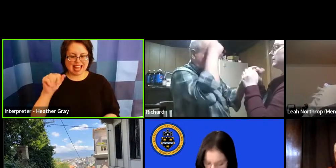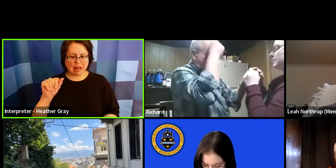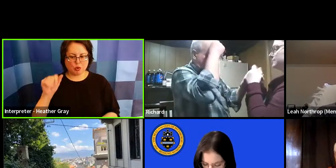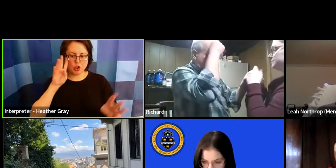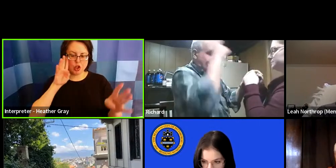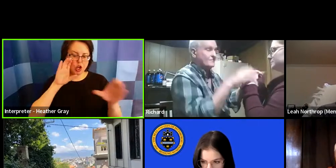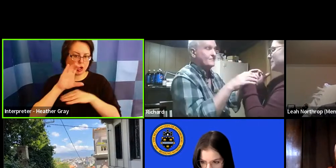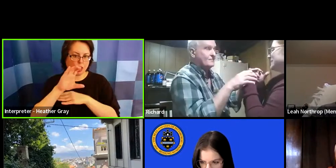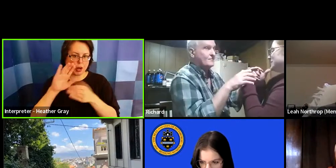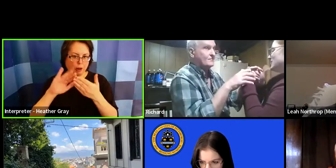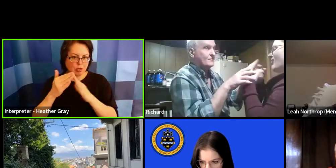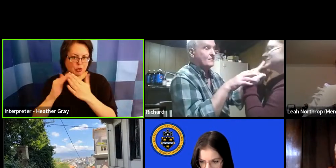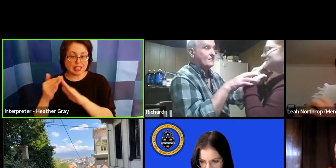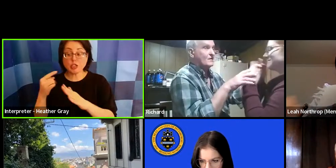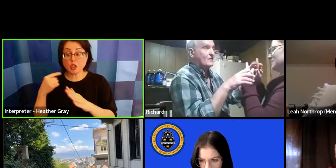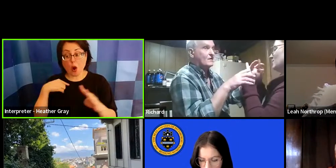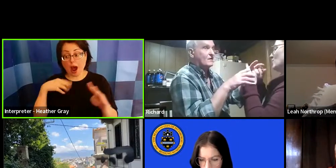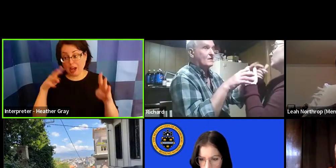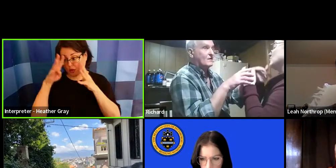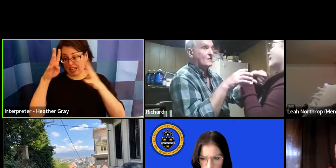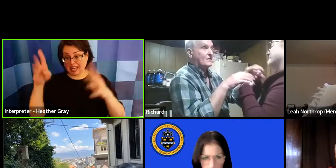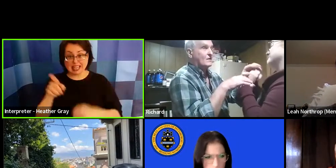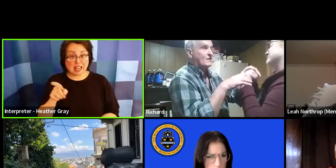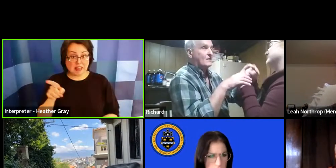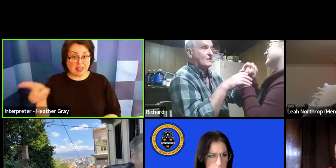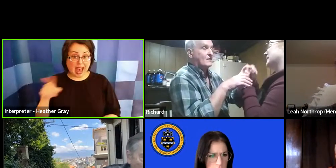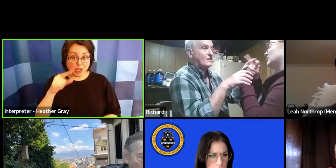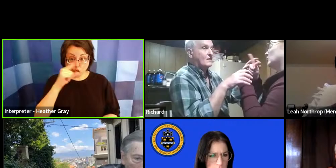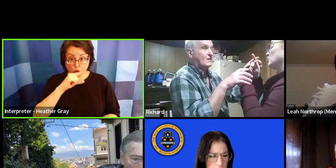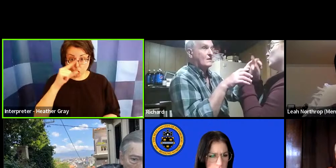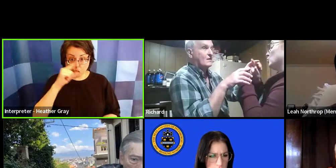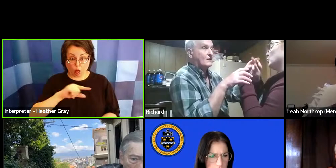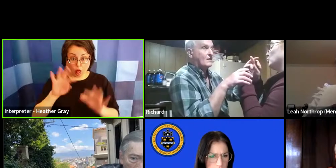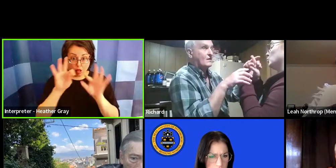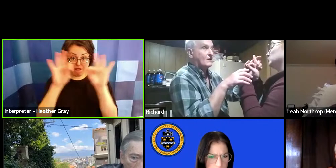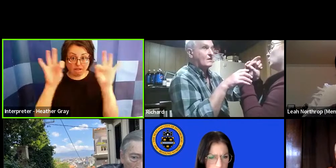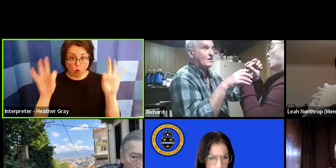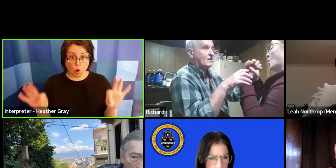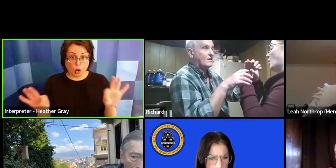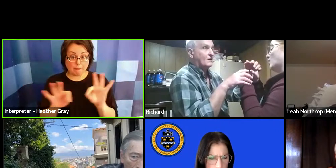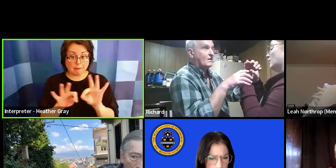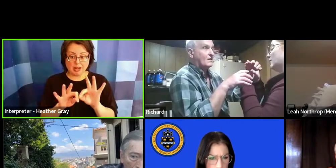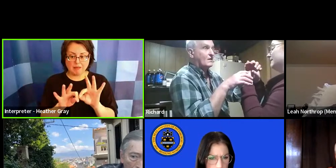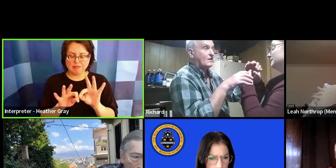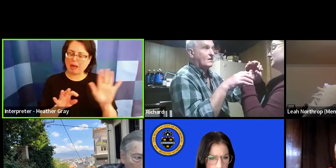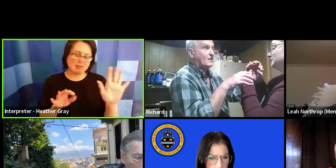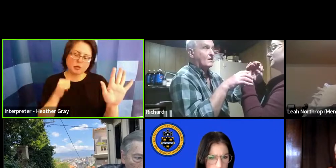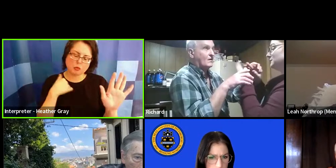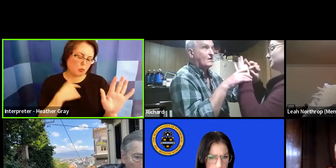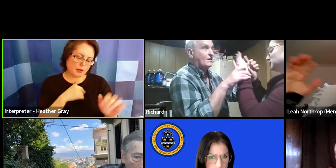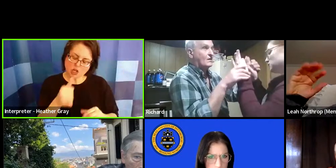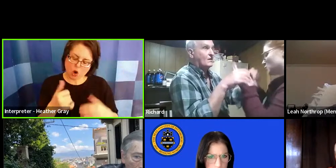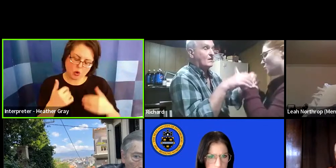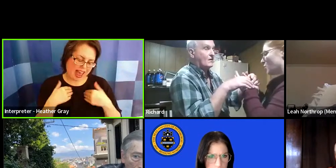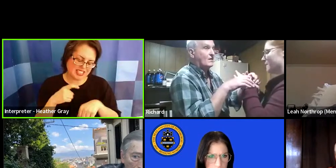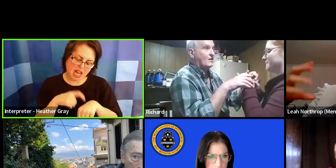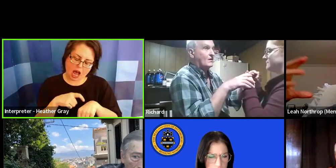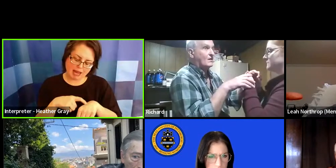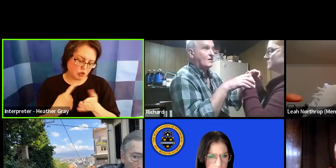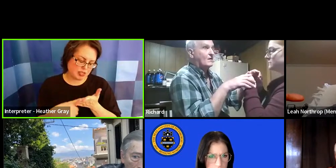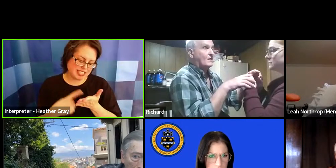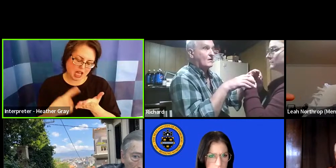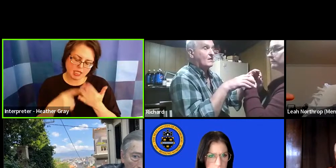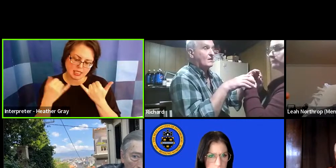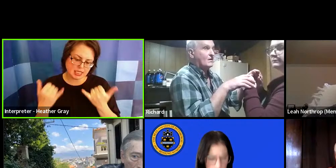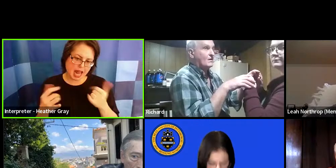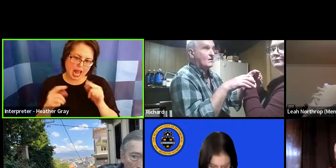created this Google form. I don't want to, obviously we don't even have time to talk about it anymore, but I didn't want to open a